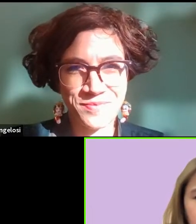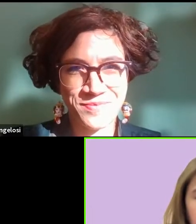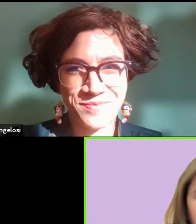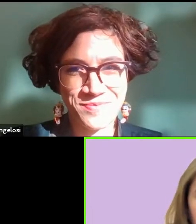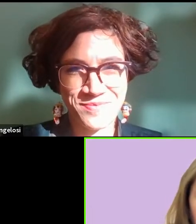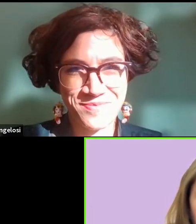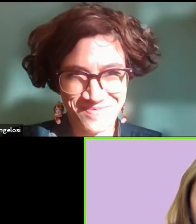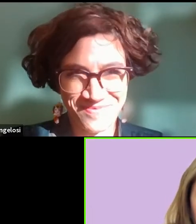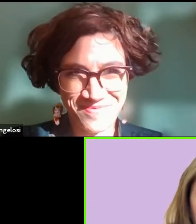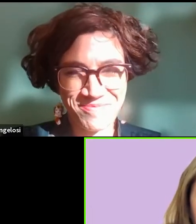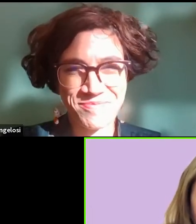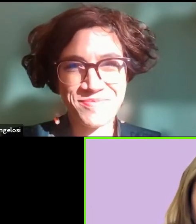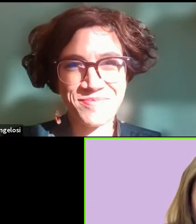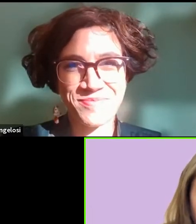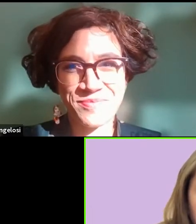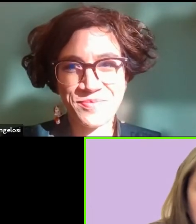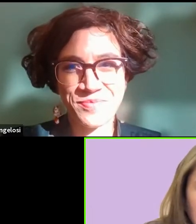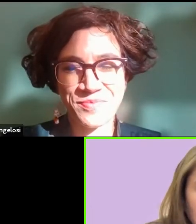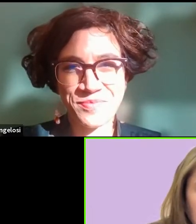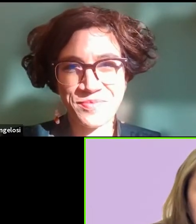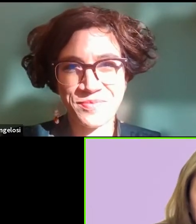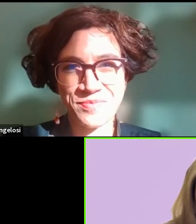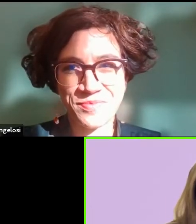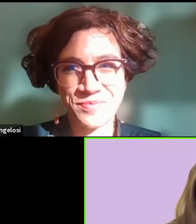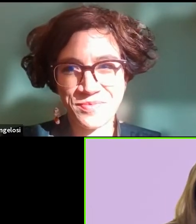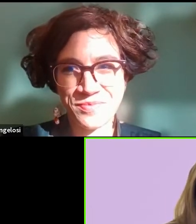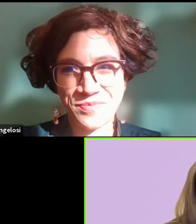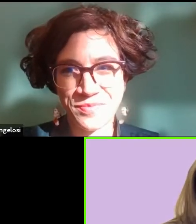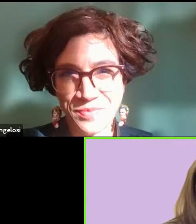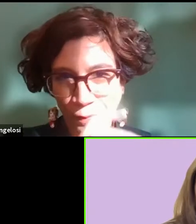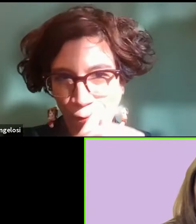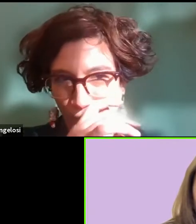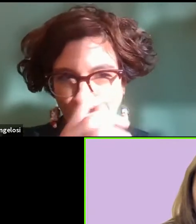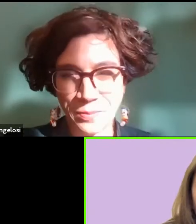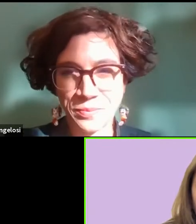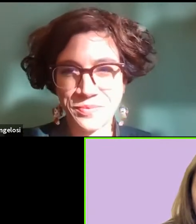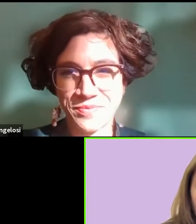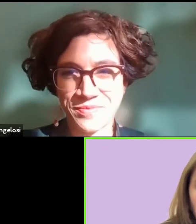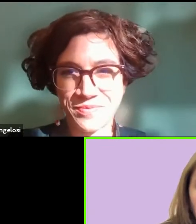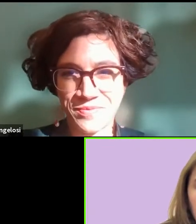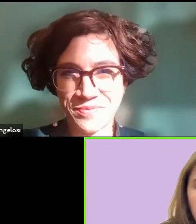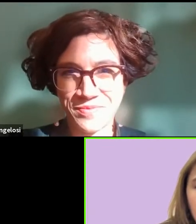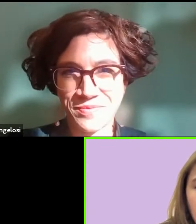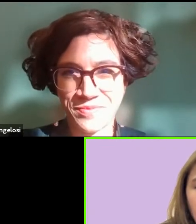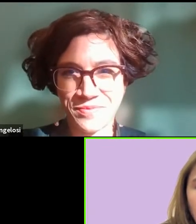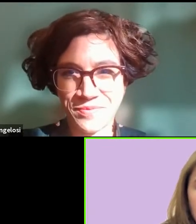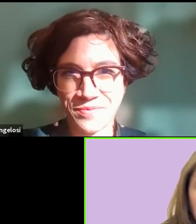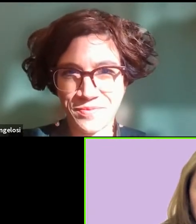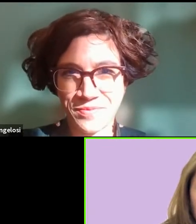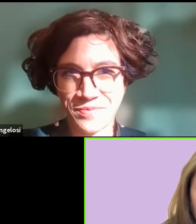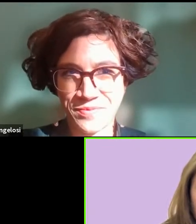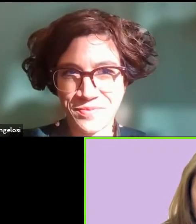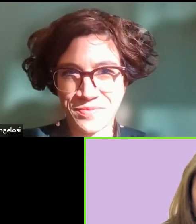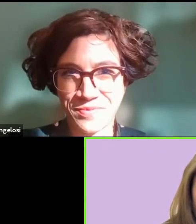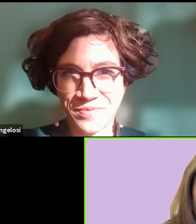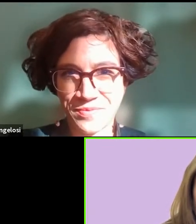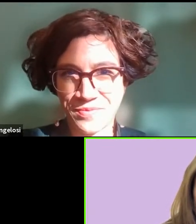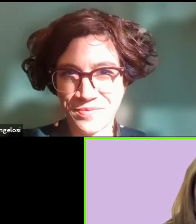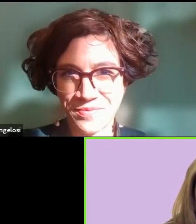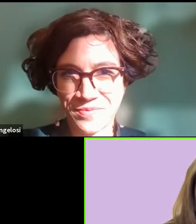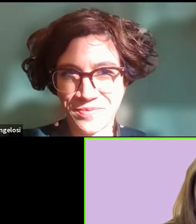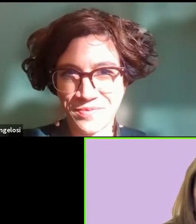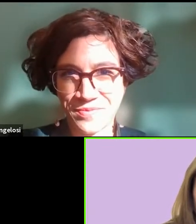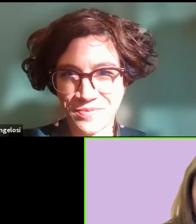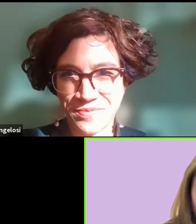Super, thank you. Thank you very much, dear Elisabetta, for being with us and moderating, for the great moderation as well. So I hope to see you